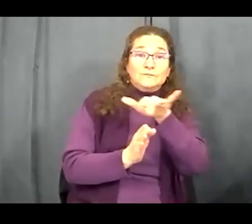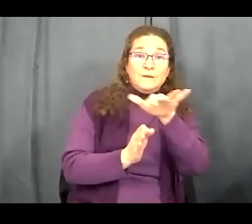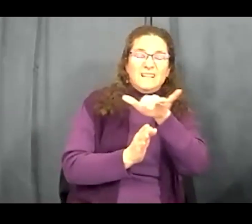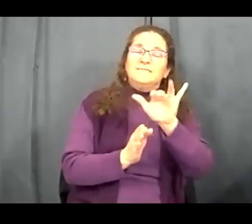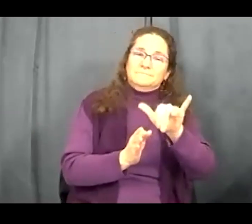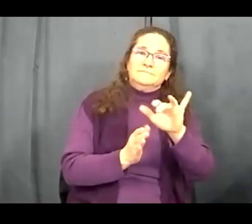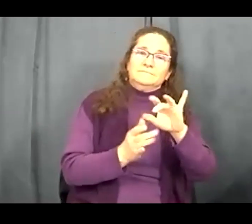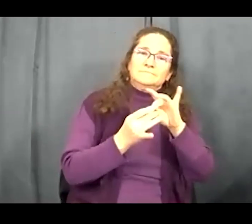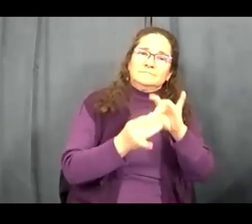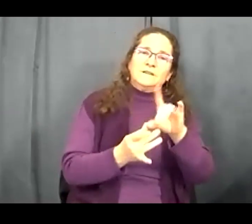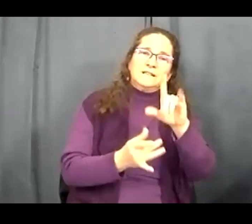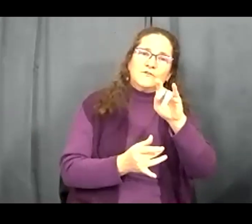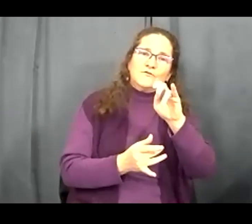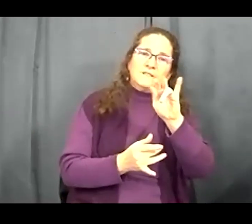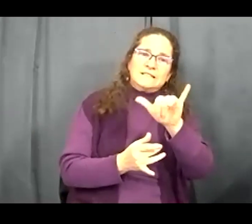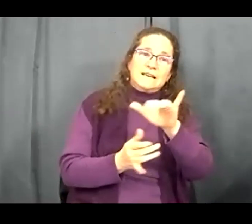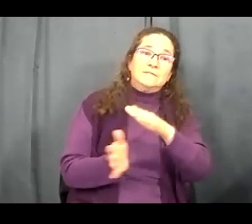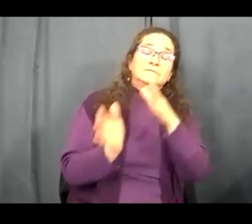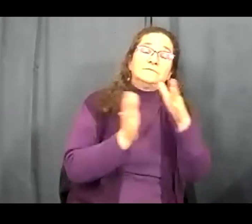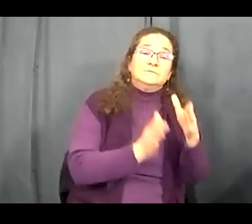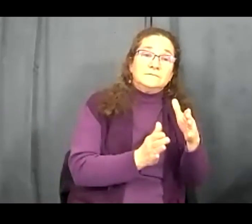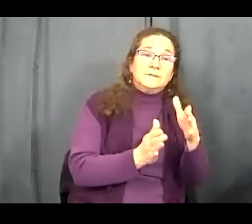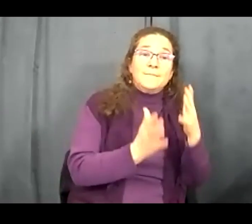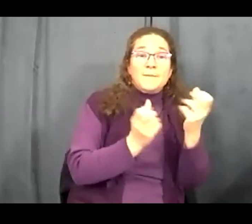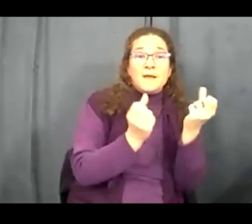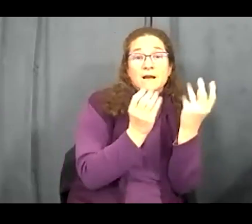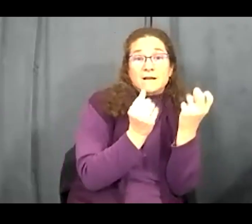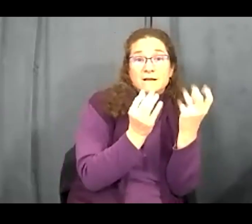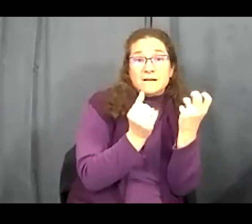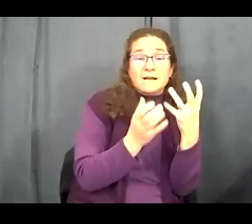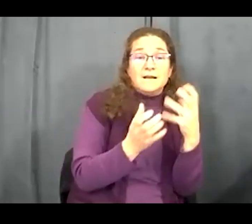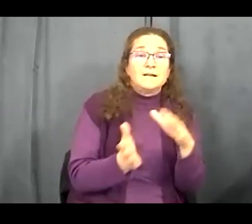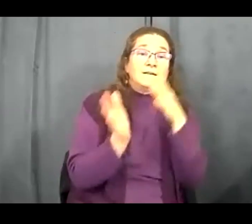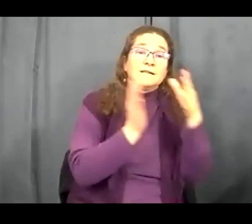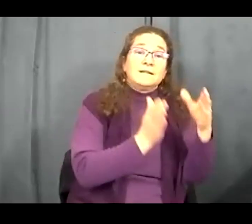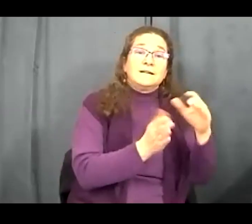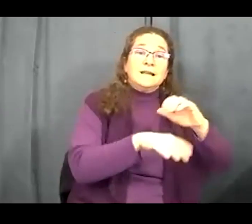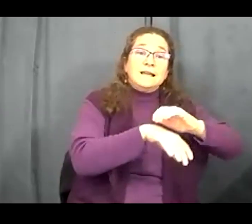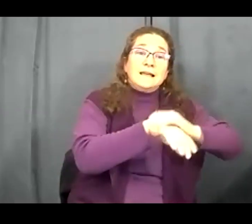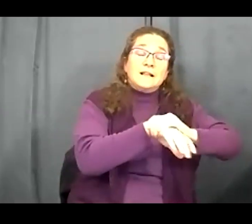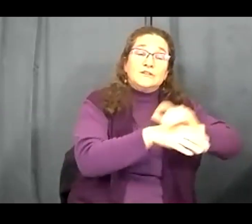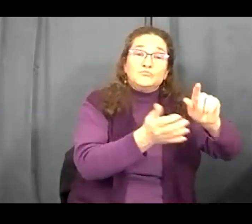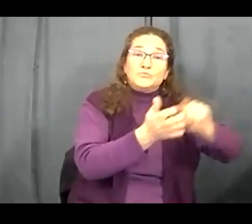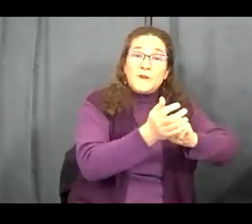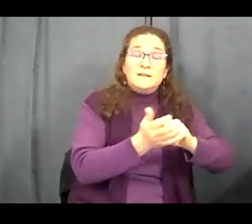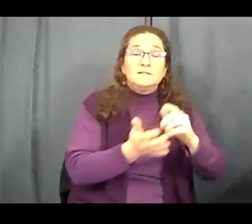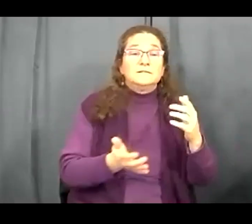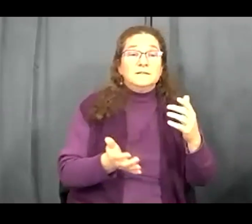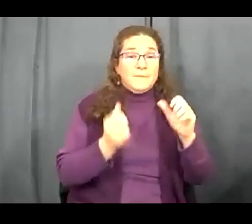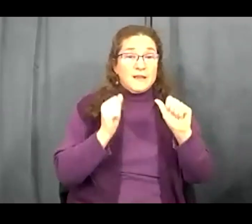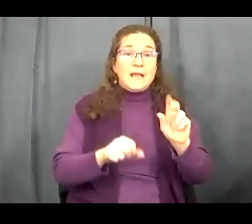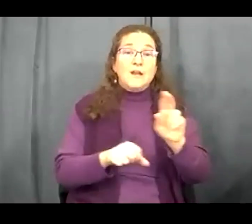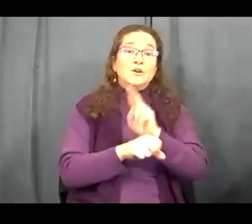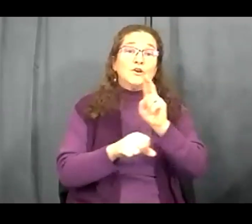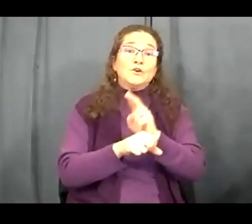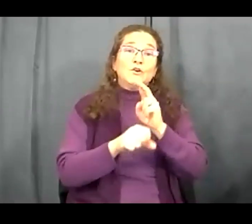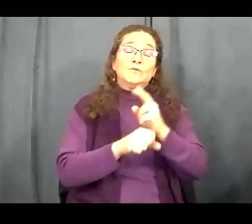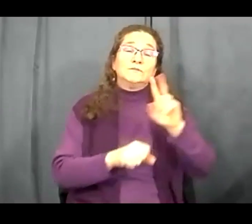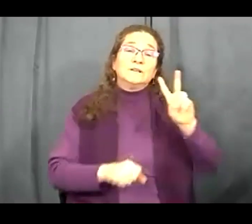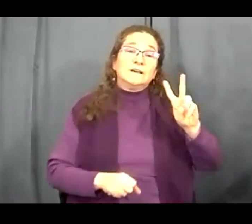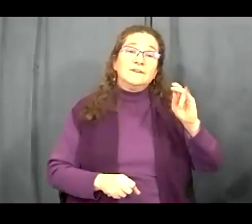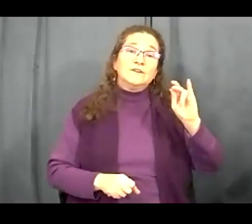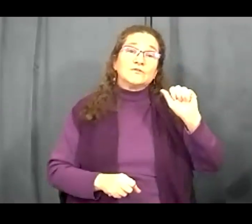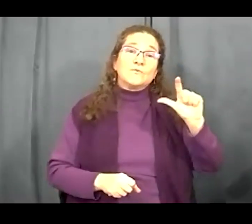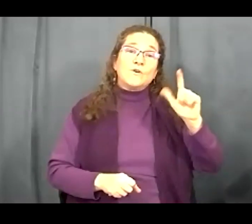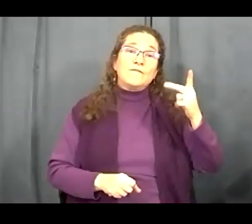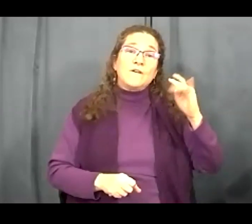well. You may do the ASL sign. You may do the English print. You could even do visual phonics hand cues to show the different